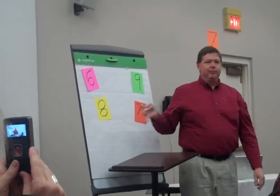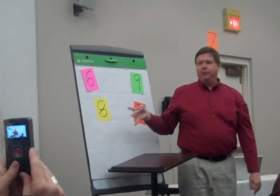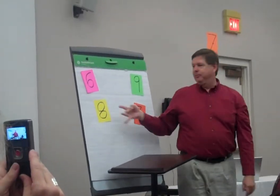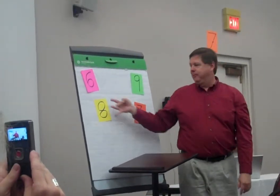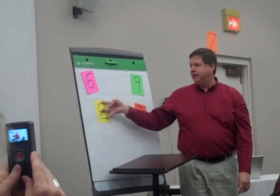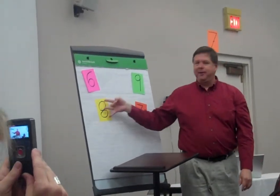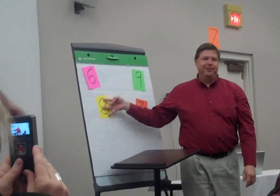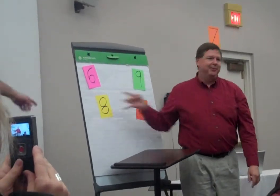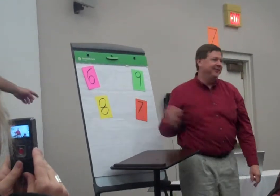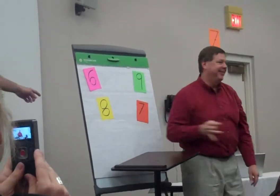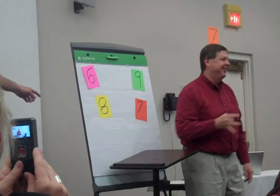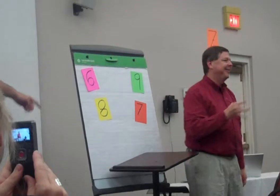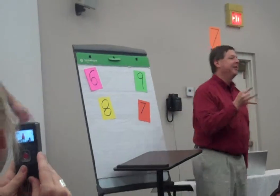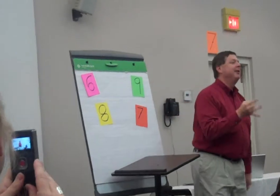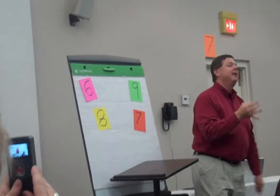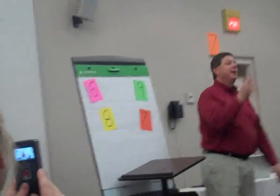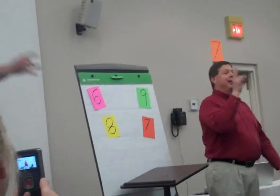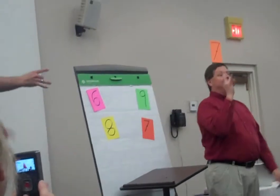Yes, I drew them to size.